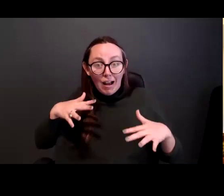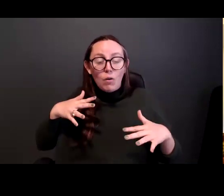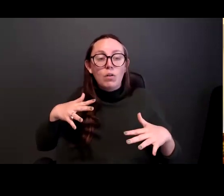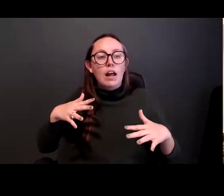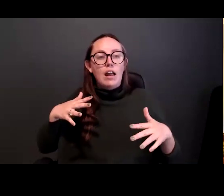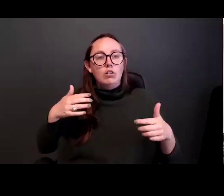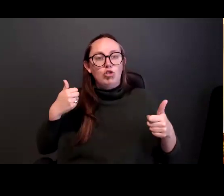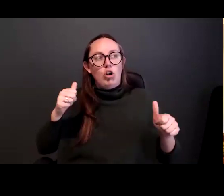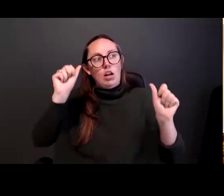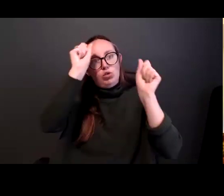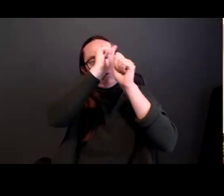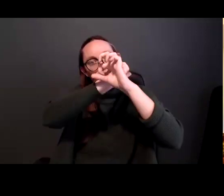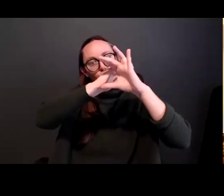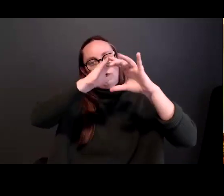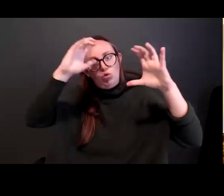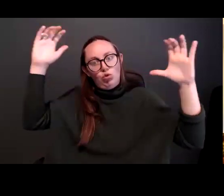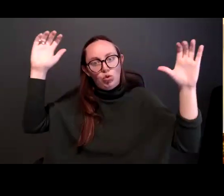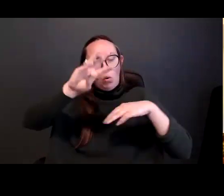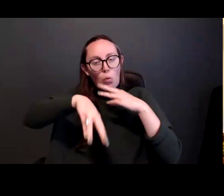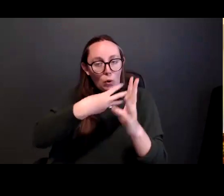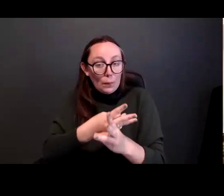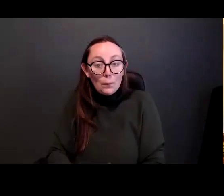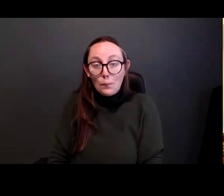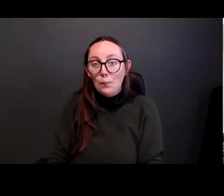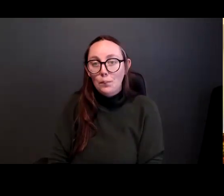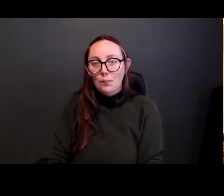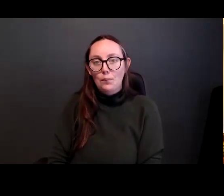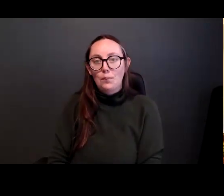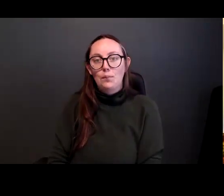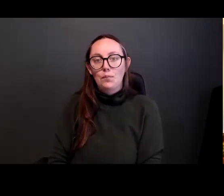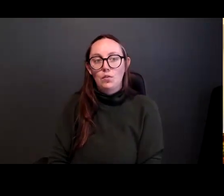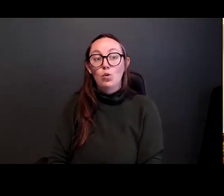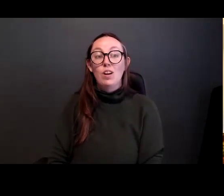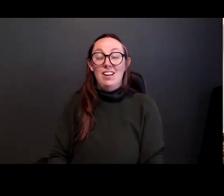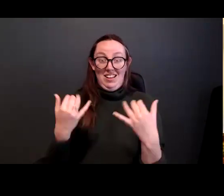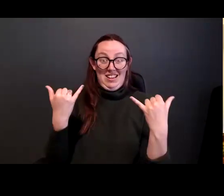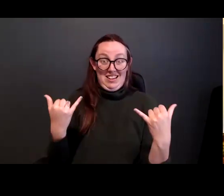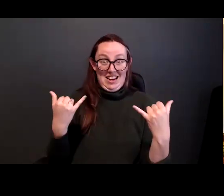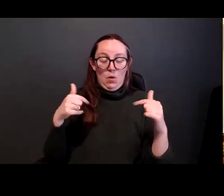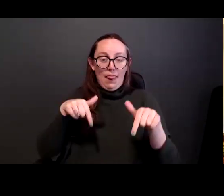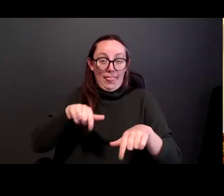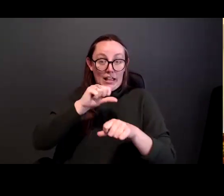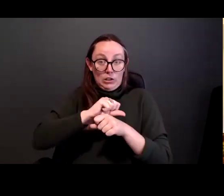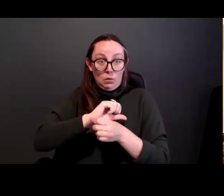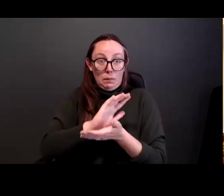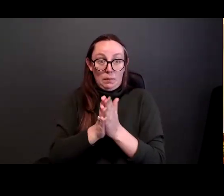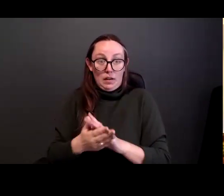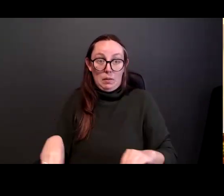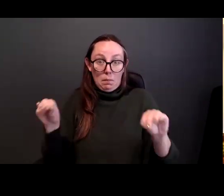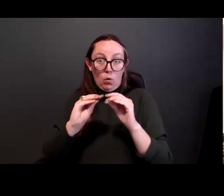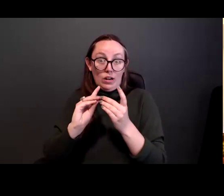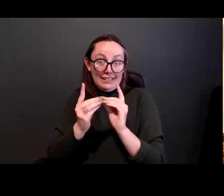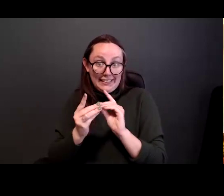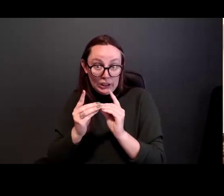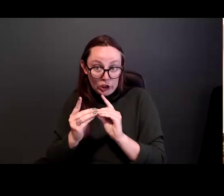And the thing about digitizing a lot of this work, I'll stop sharing. So the